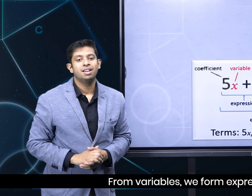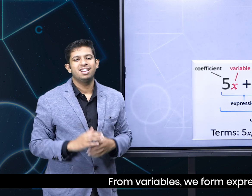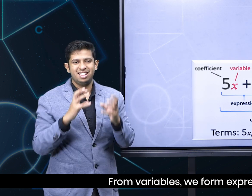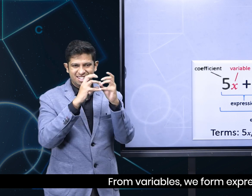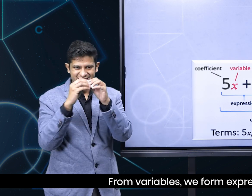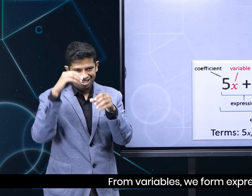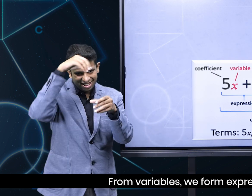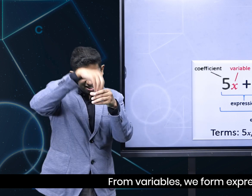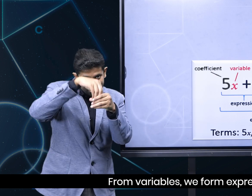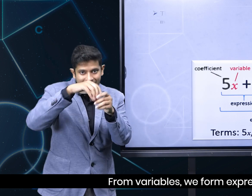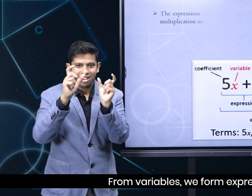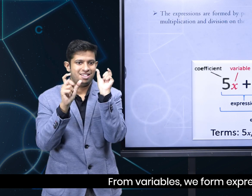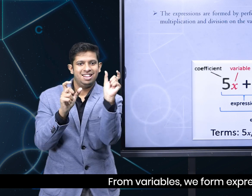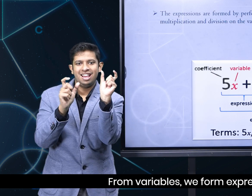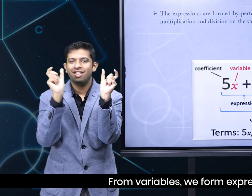From variables, we form expressions.